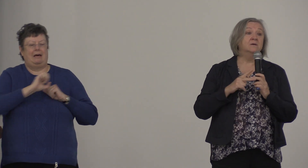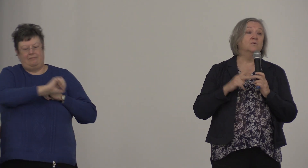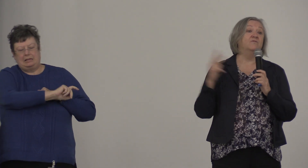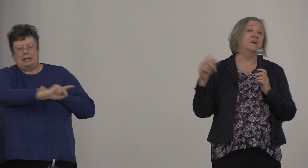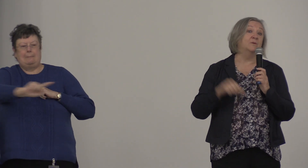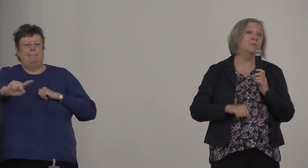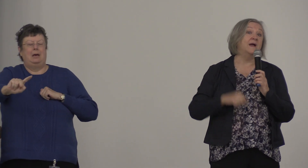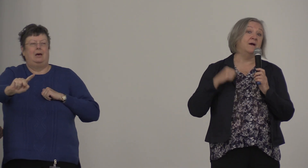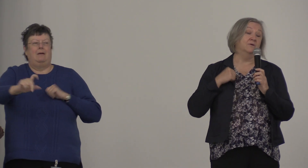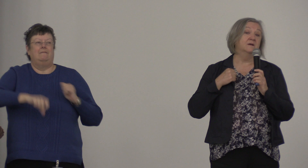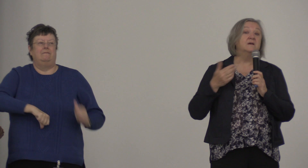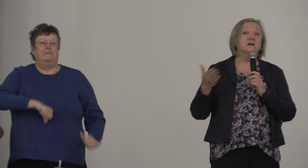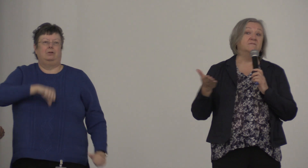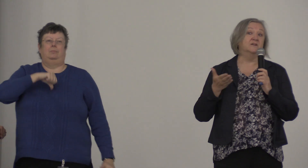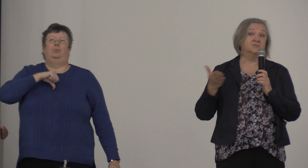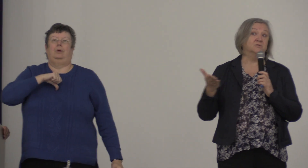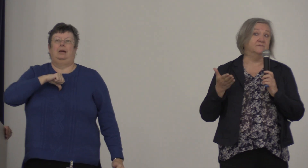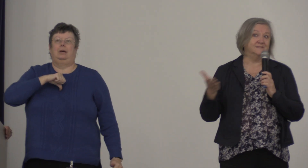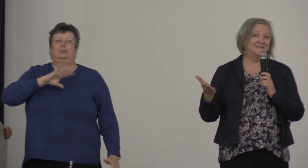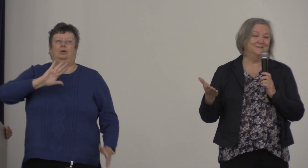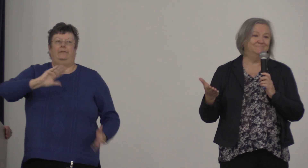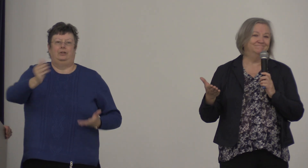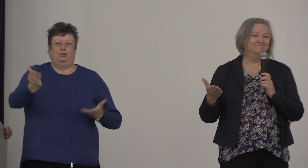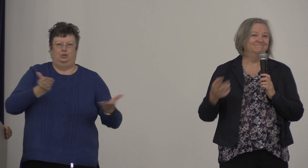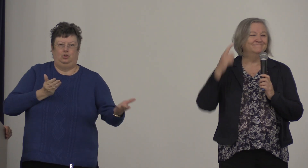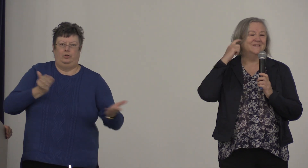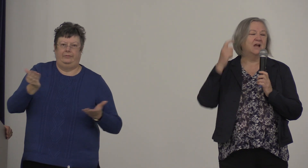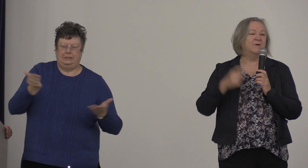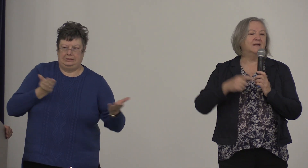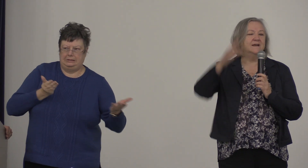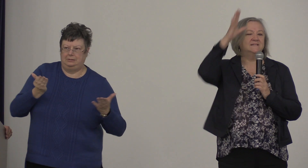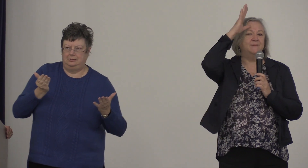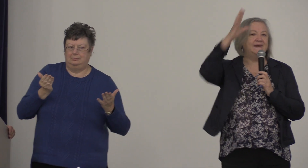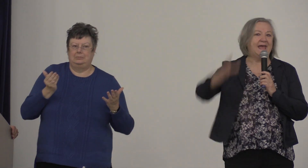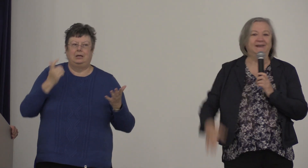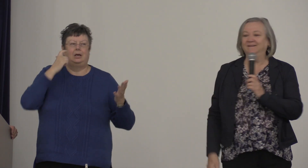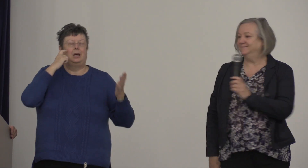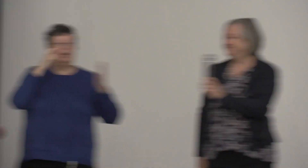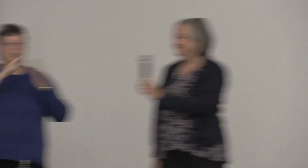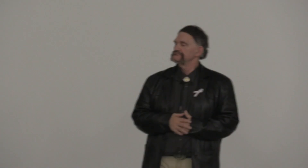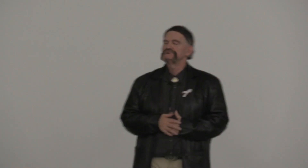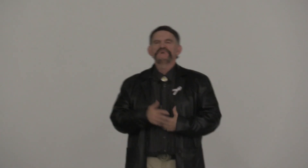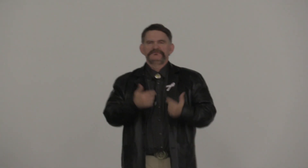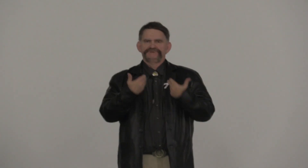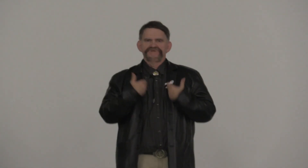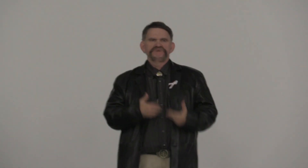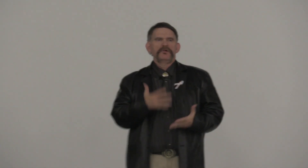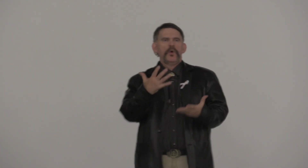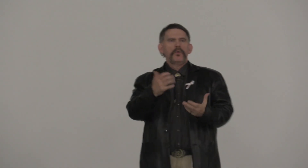back, were very proud of their service. I recognize my dad.